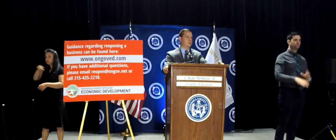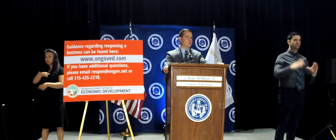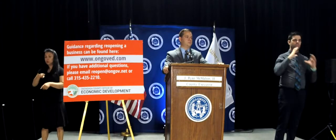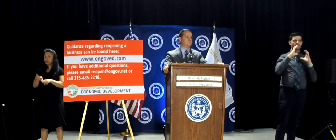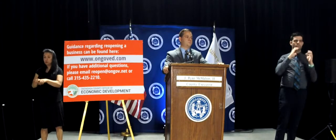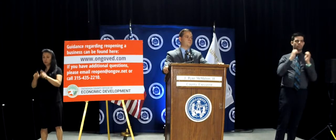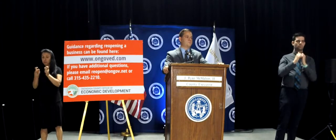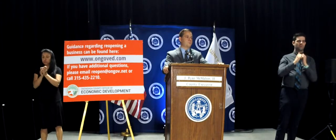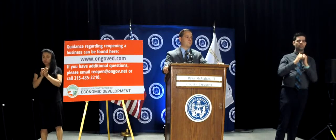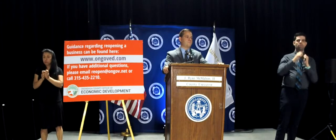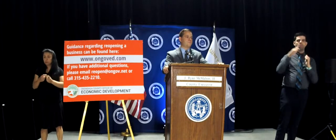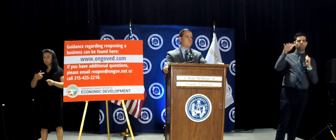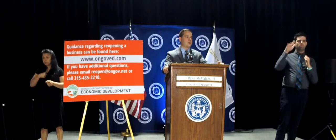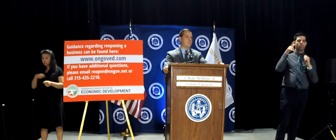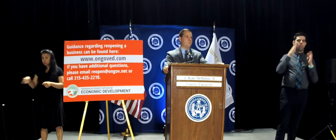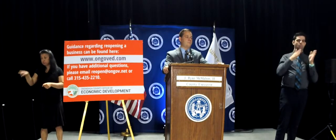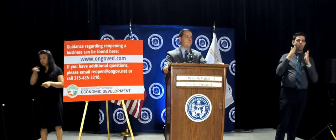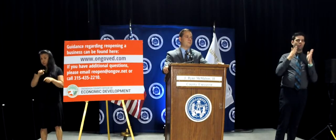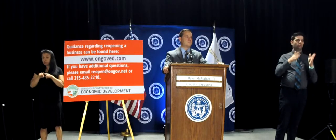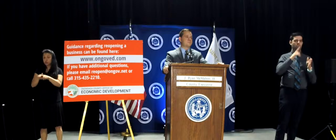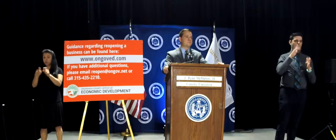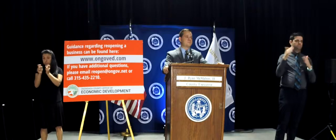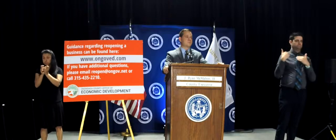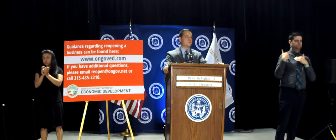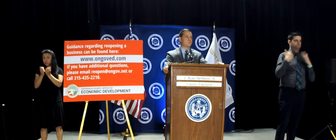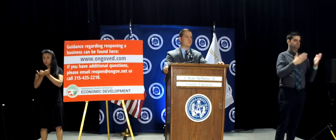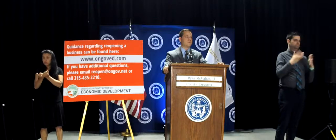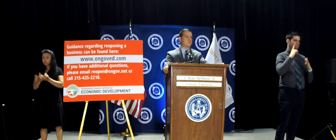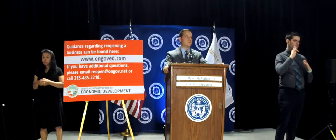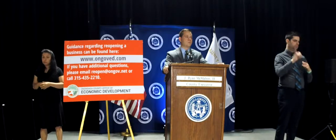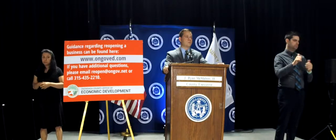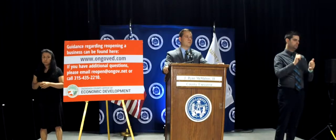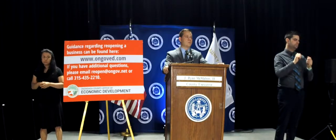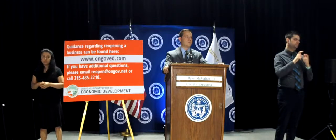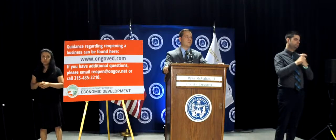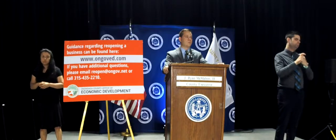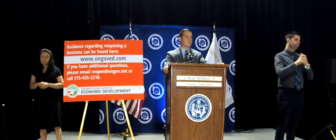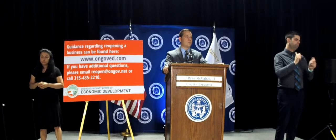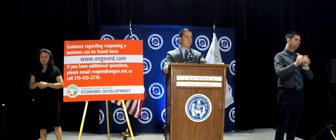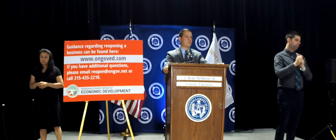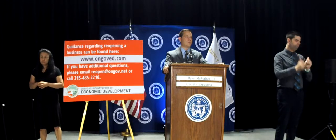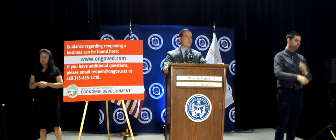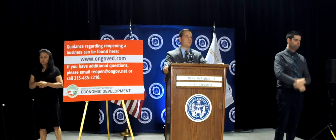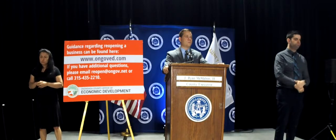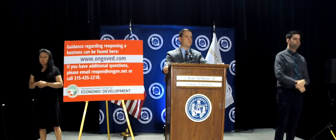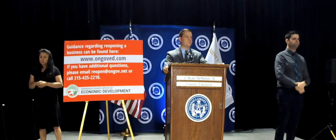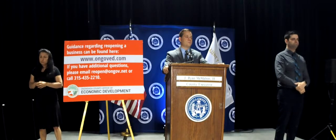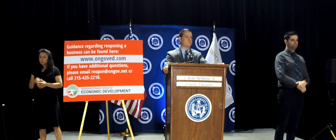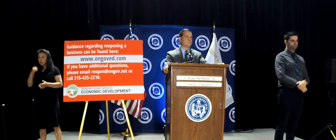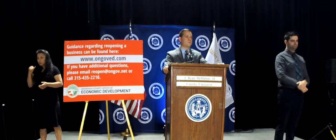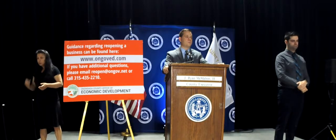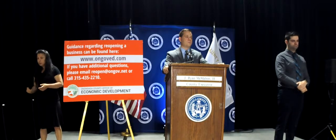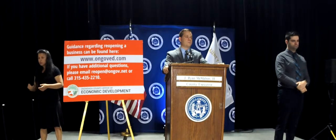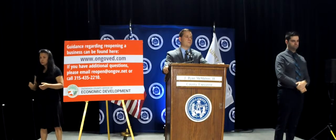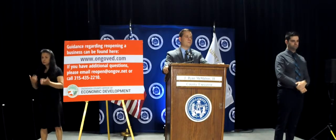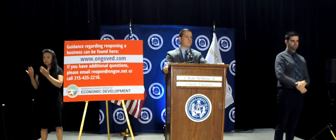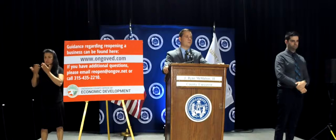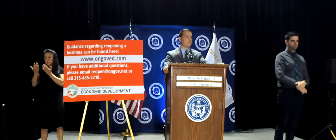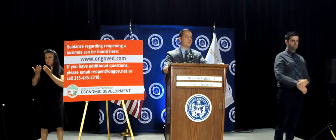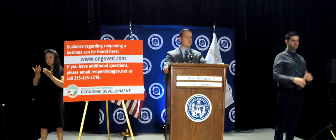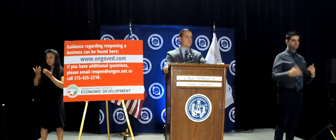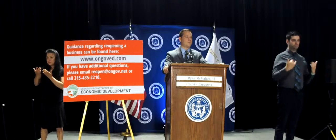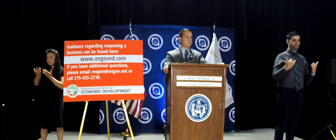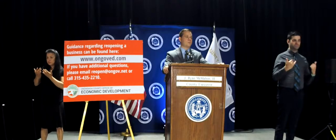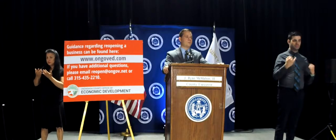race. Tom. This being the last day of school, children will be out all